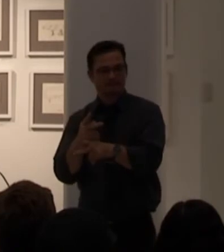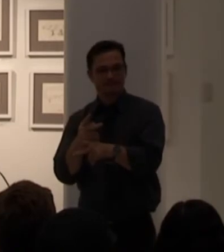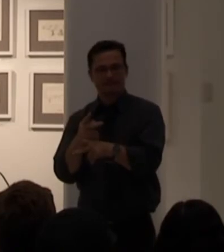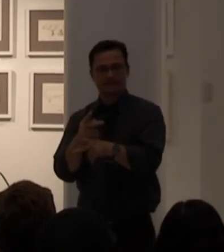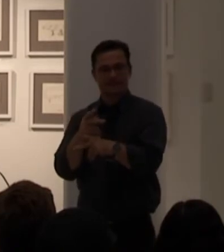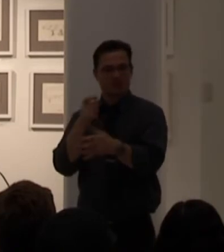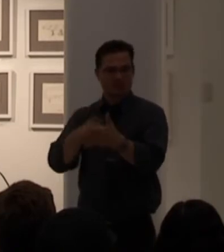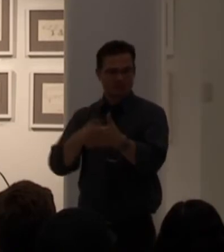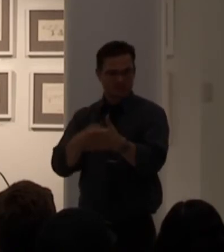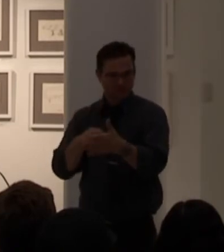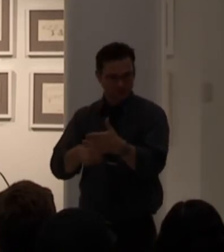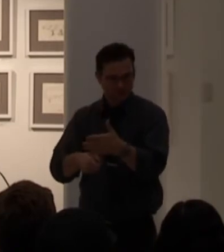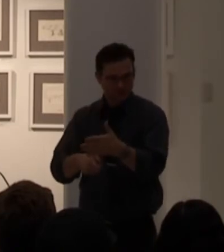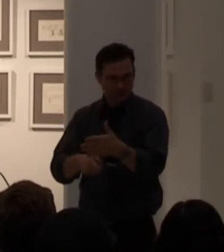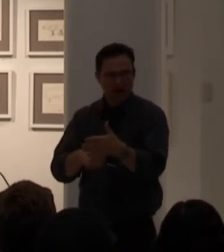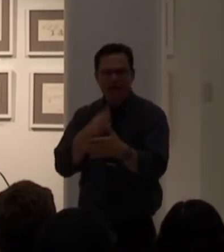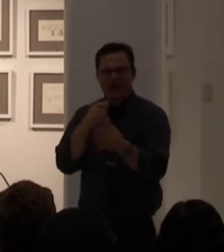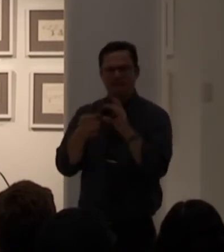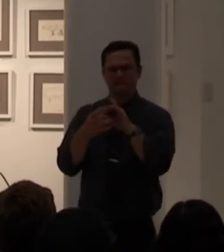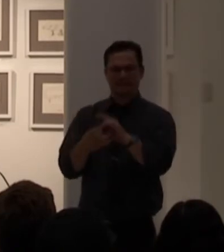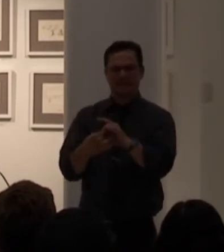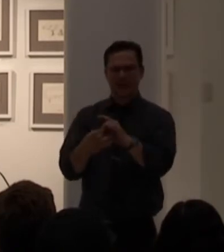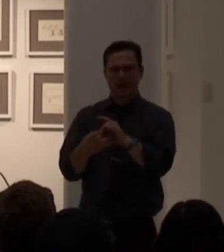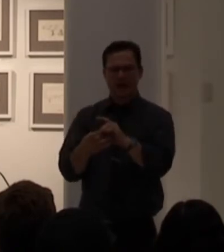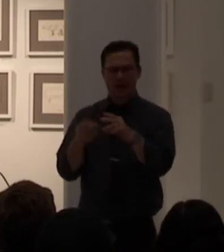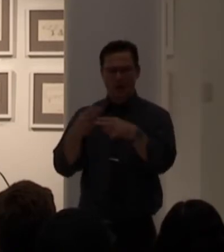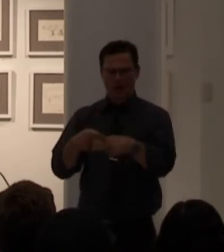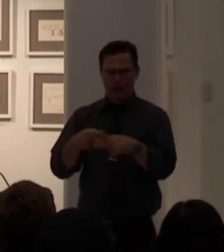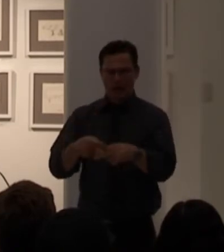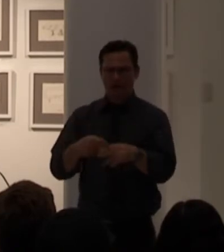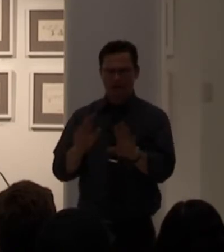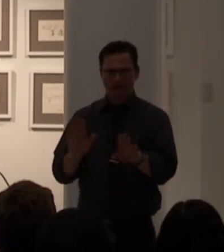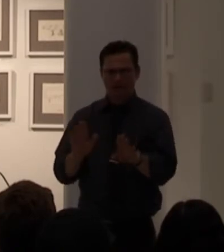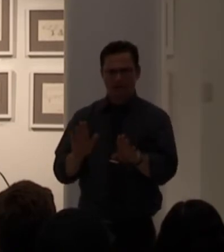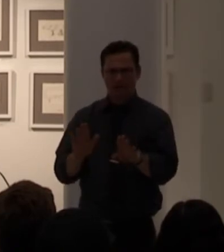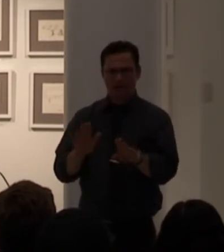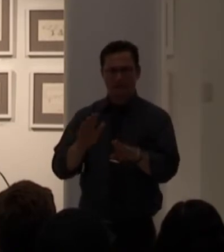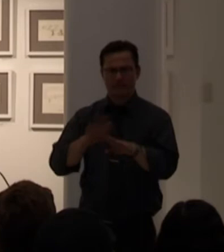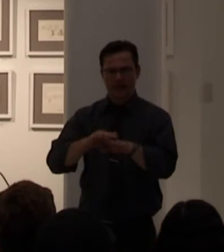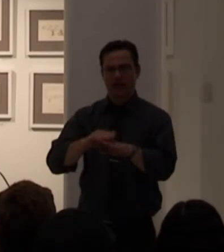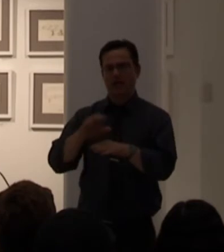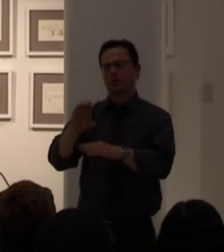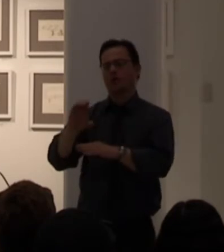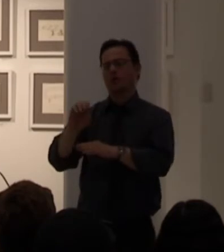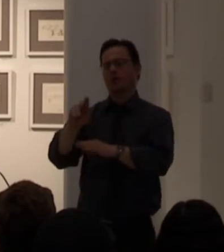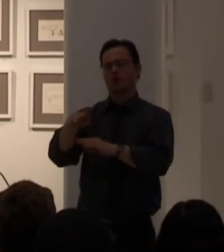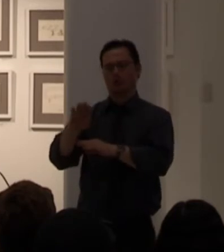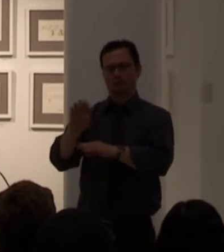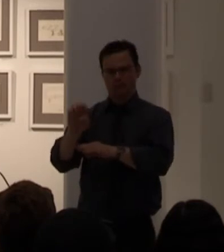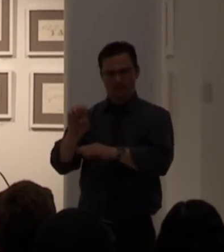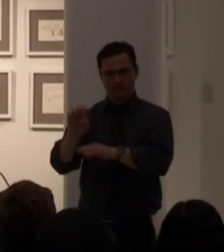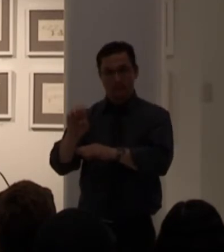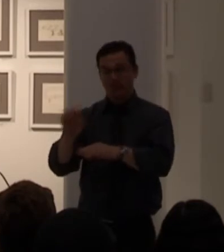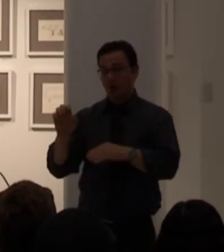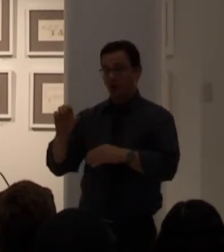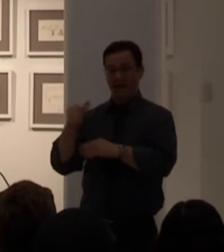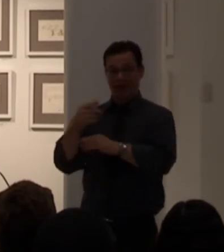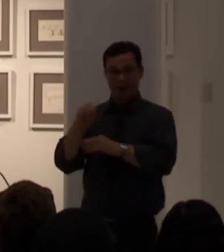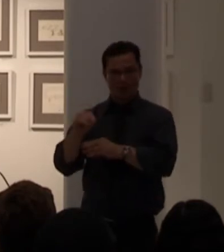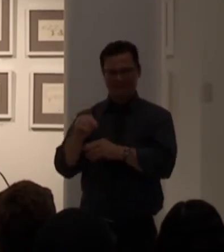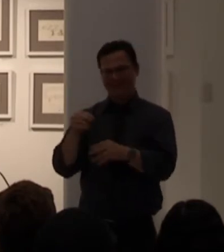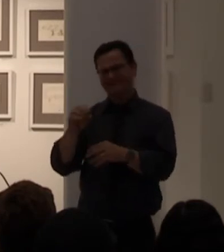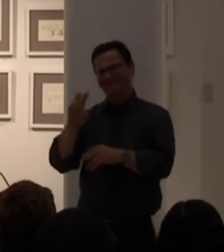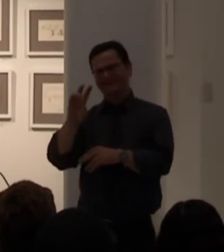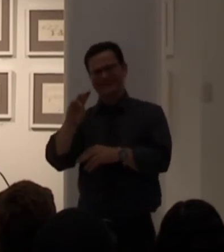their pricing, not based upon weight, but based upon cube. So an Ergo, which weighs 7